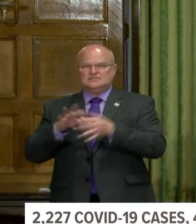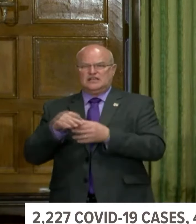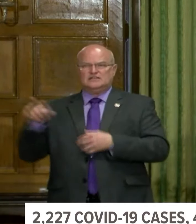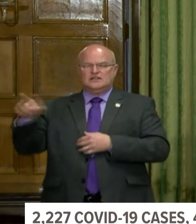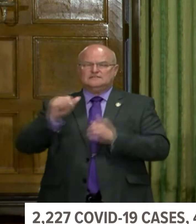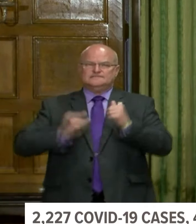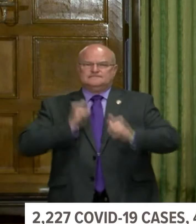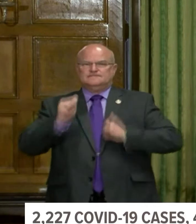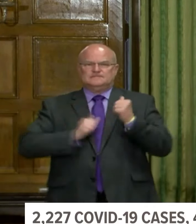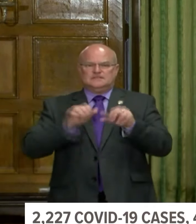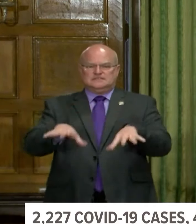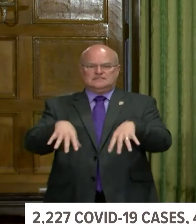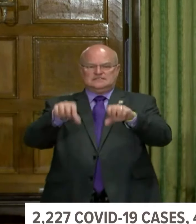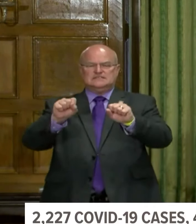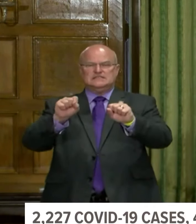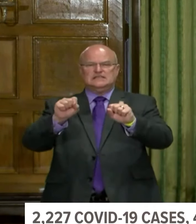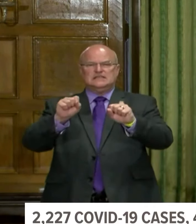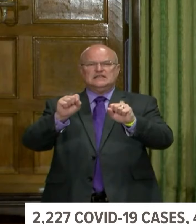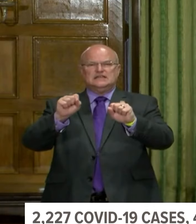very aggressive in taking